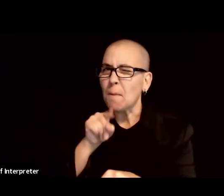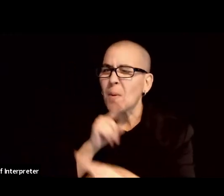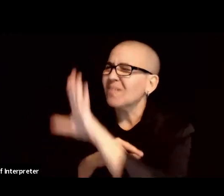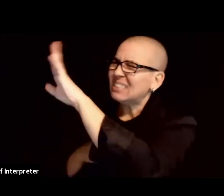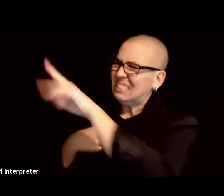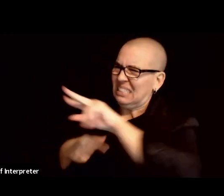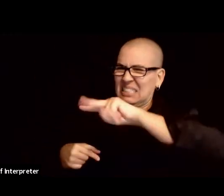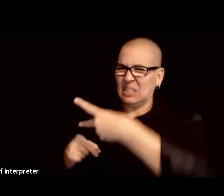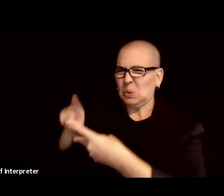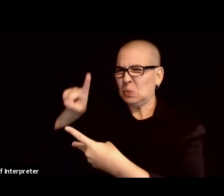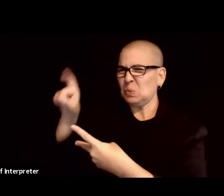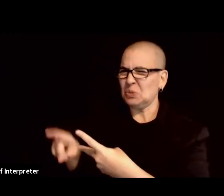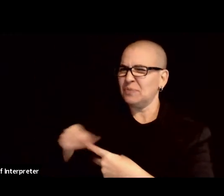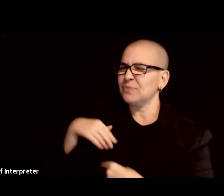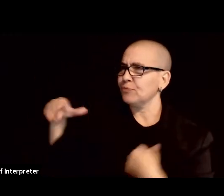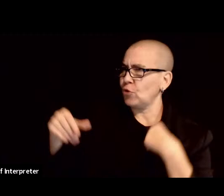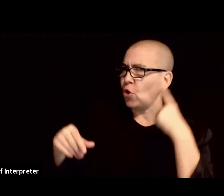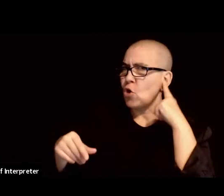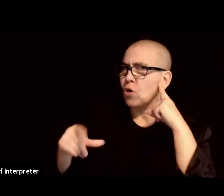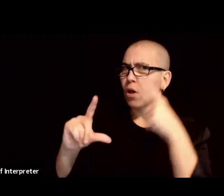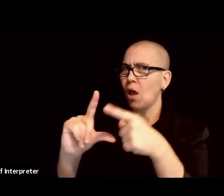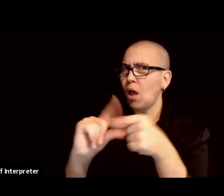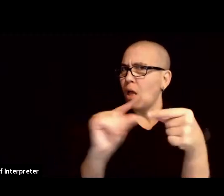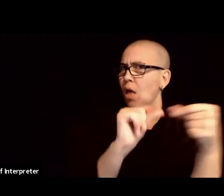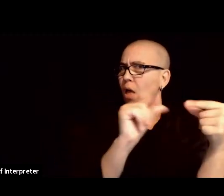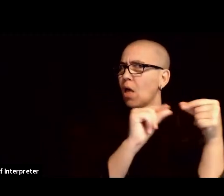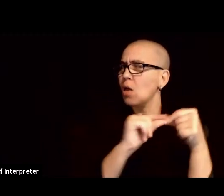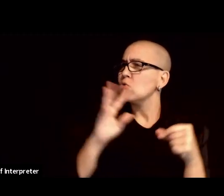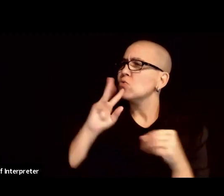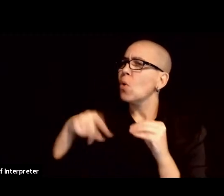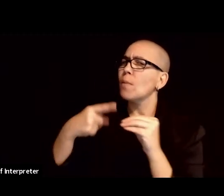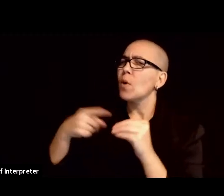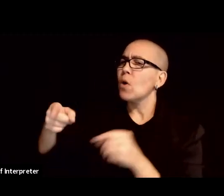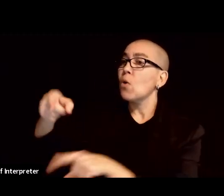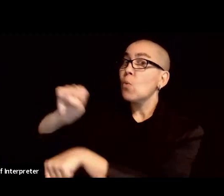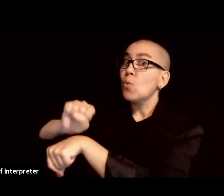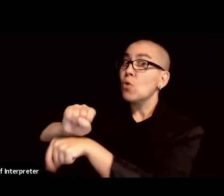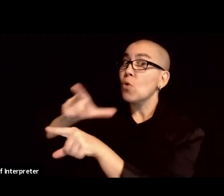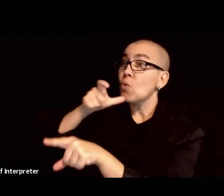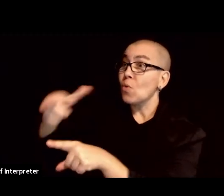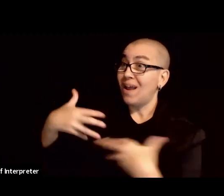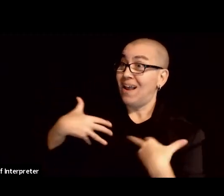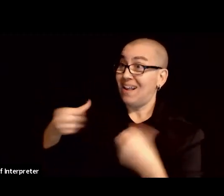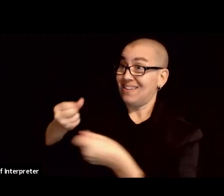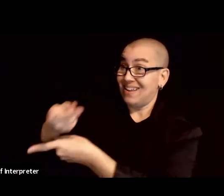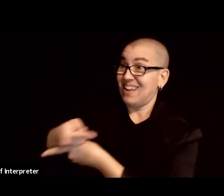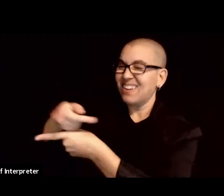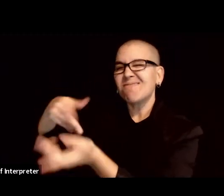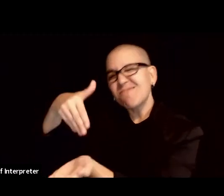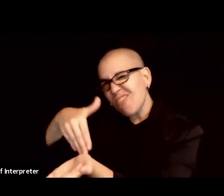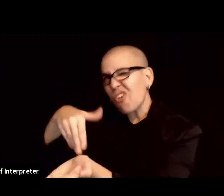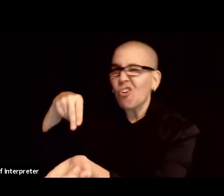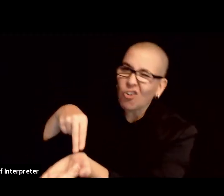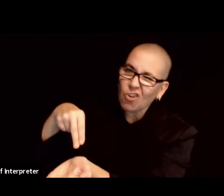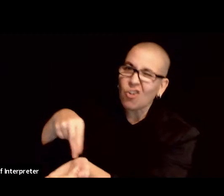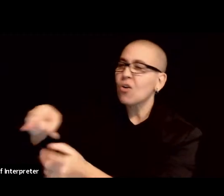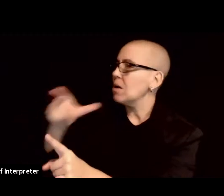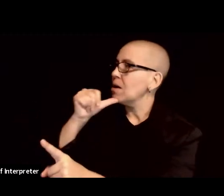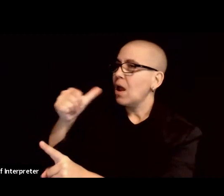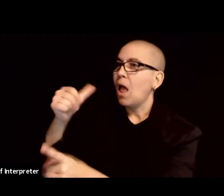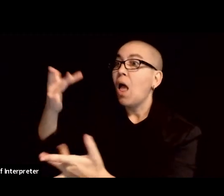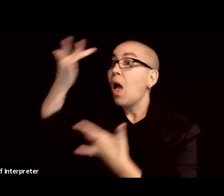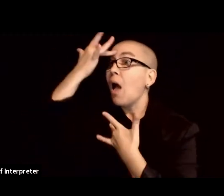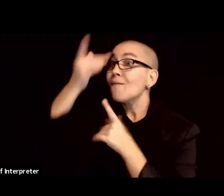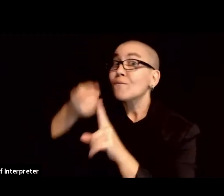workers are getting COVID while in the community at things like weddings and funerals. That's how people seem to be contracting it in general